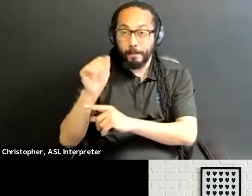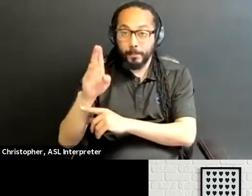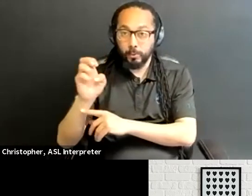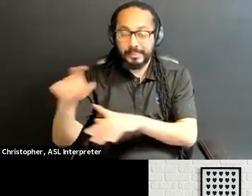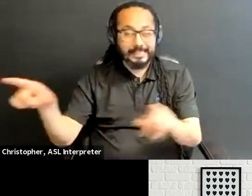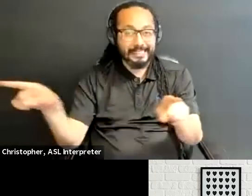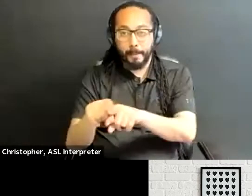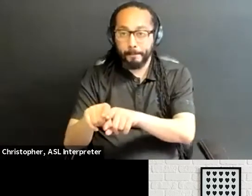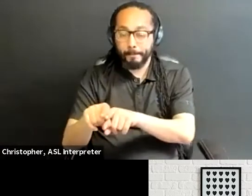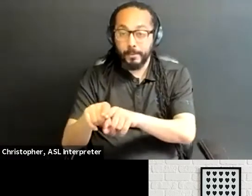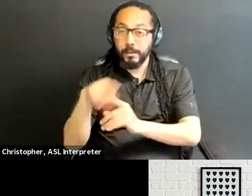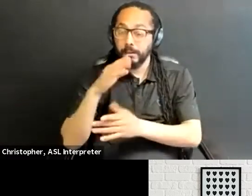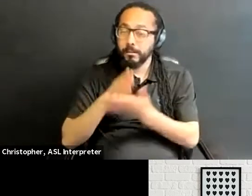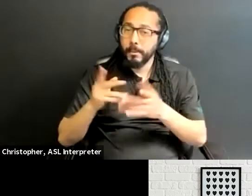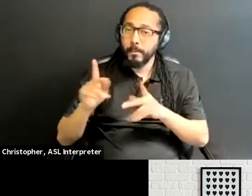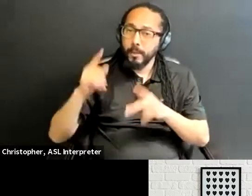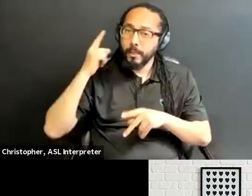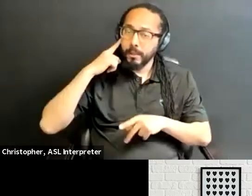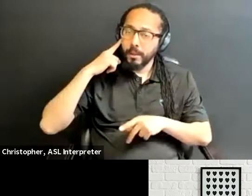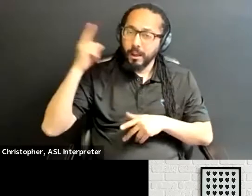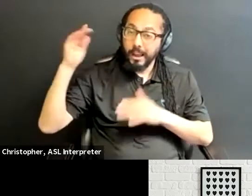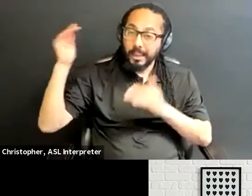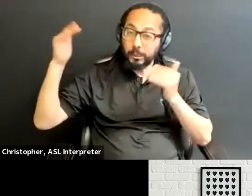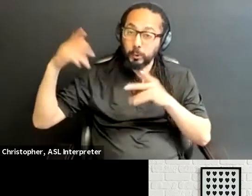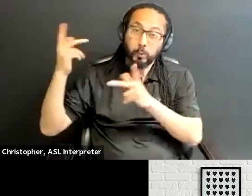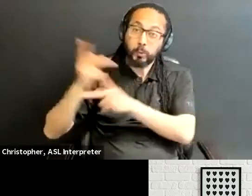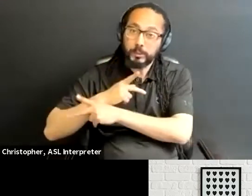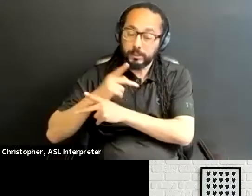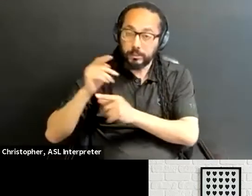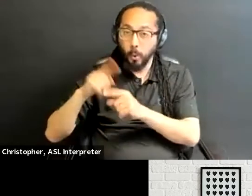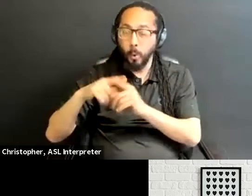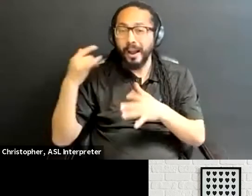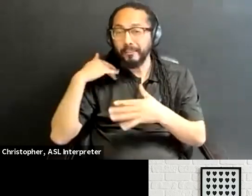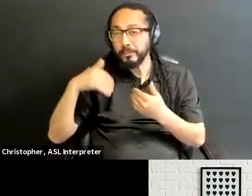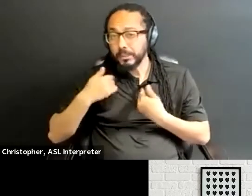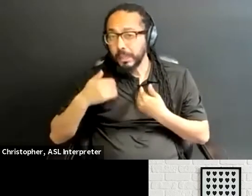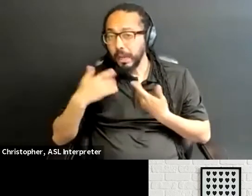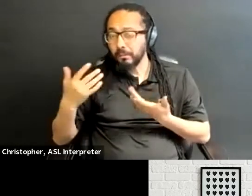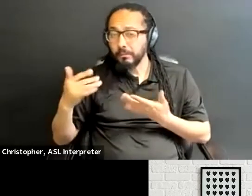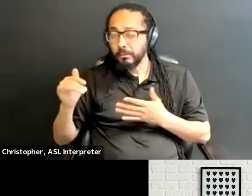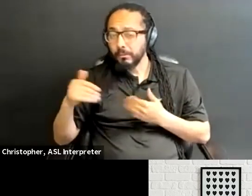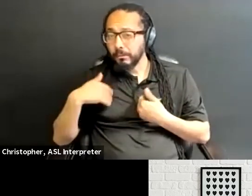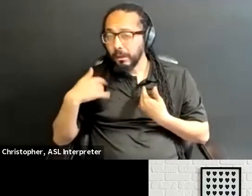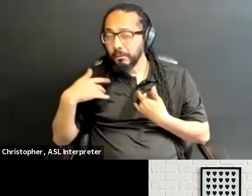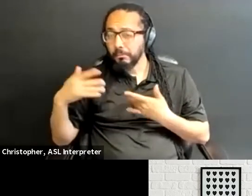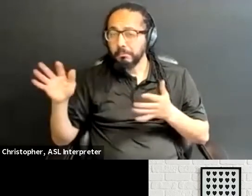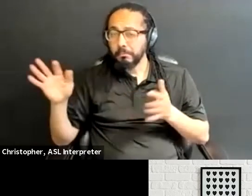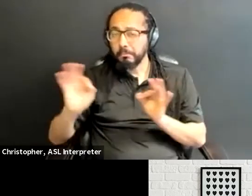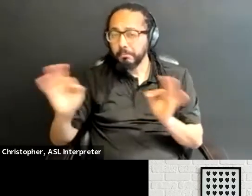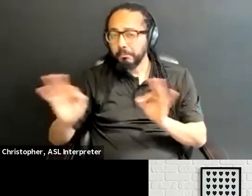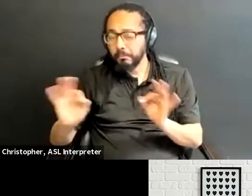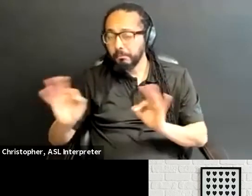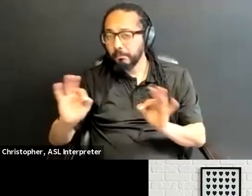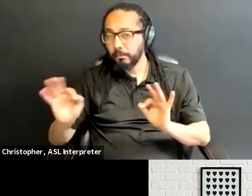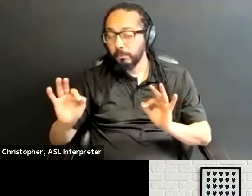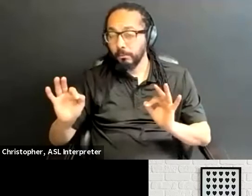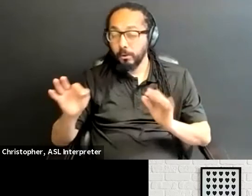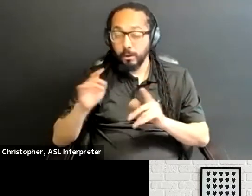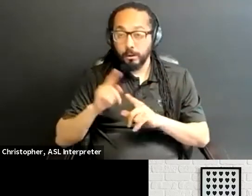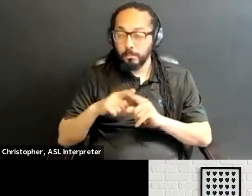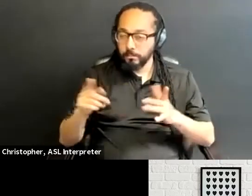are inclined to sort of dismiss it as inconsequential if it's a child under 12 who's engaging in sexual harm